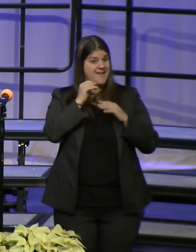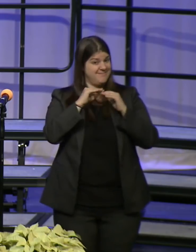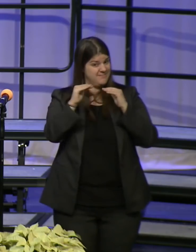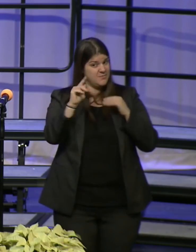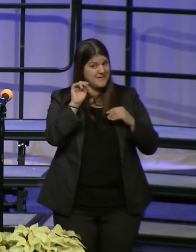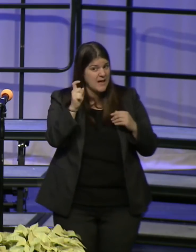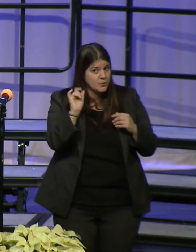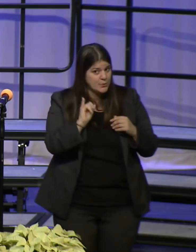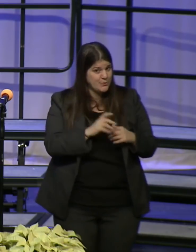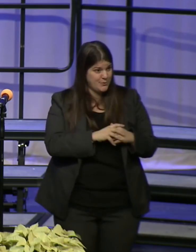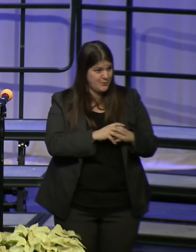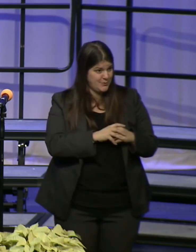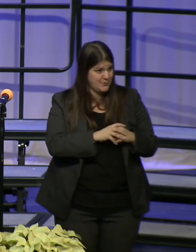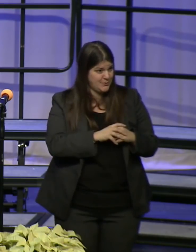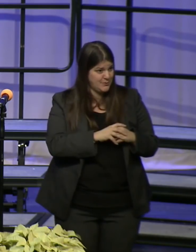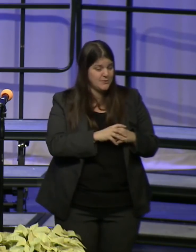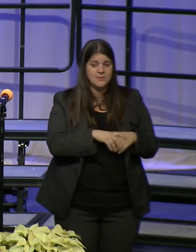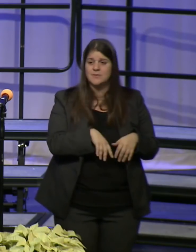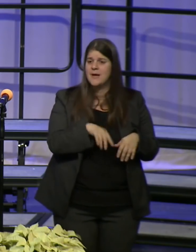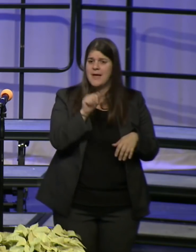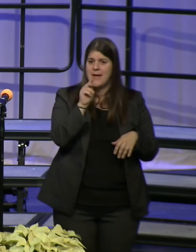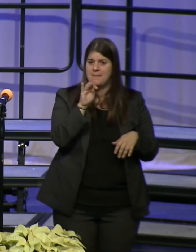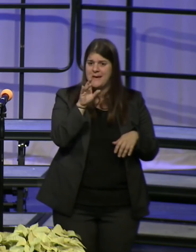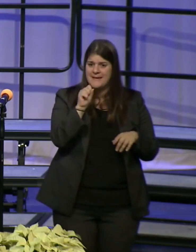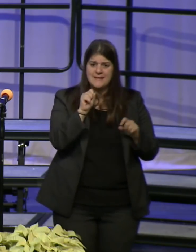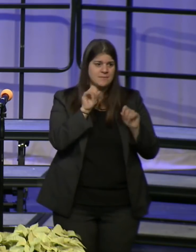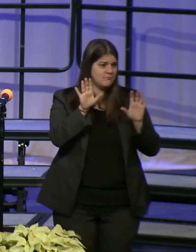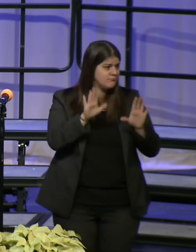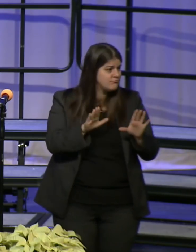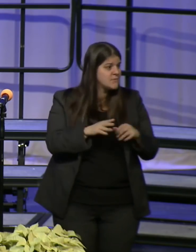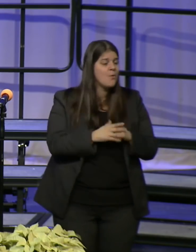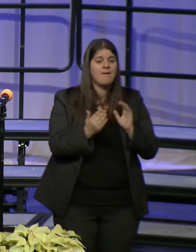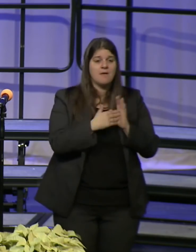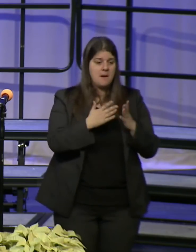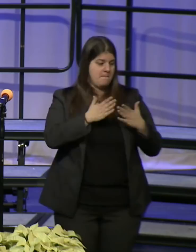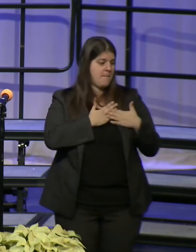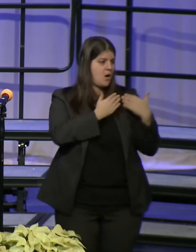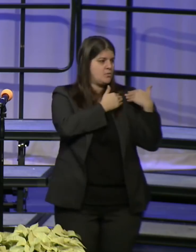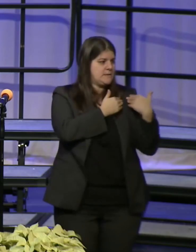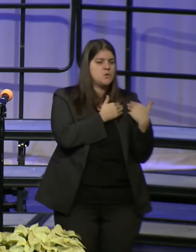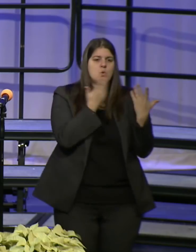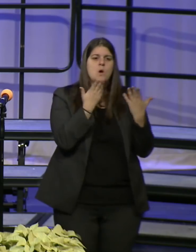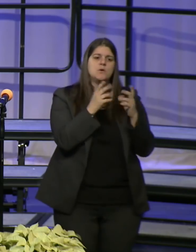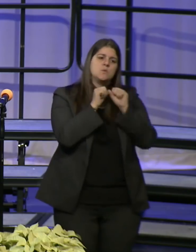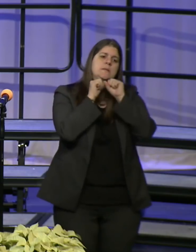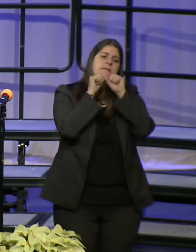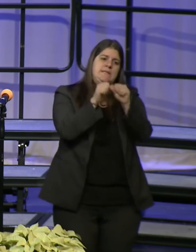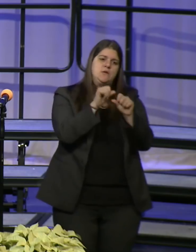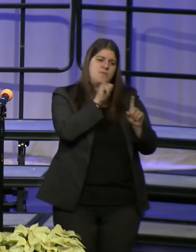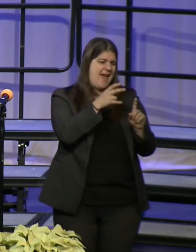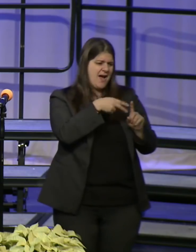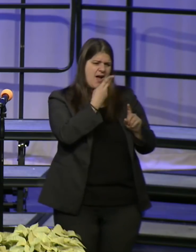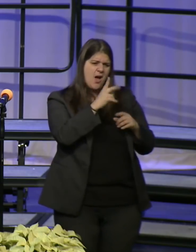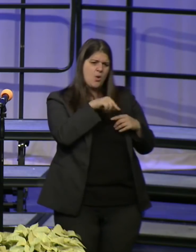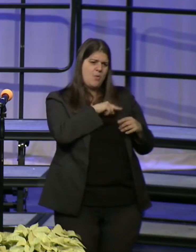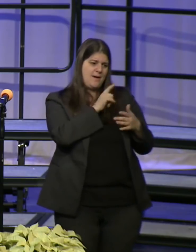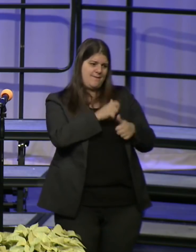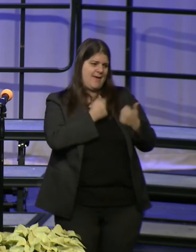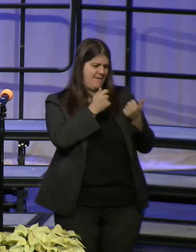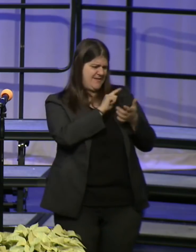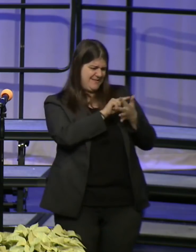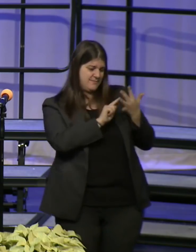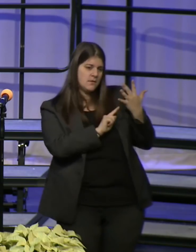taxes. And now I know it's my job to continue to deliver this high quality of life while keeping our county